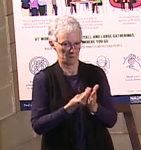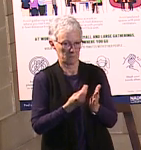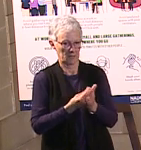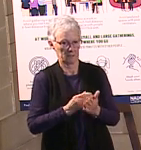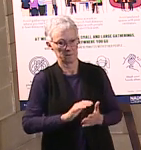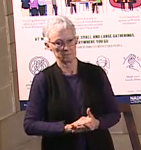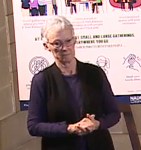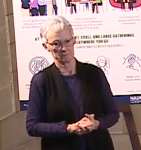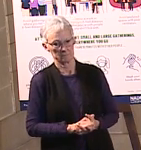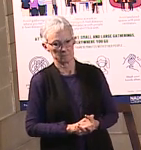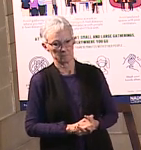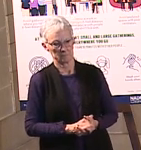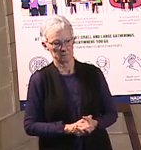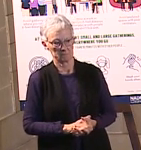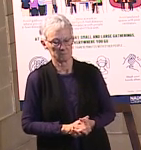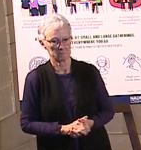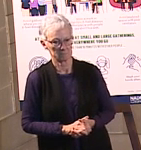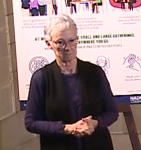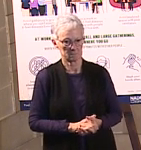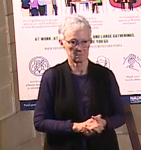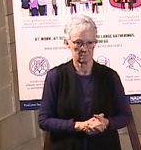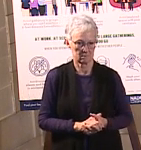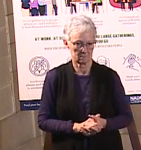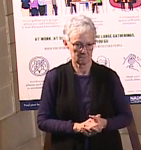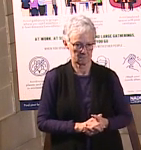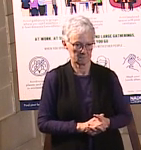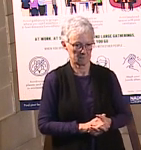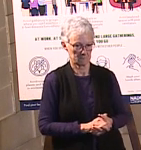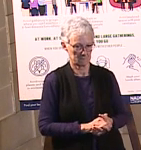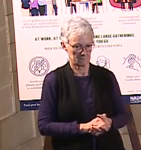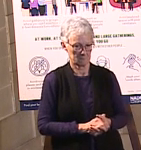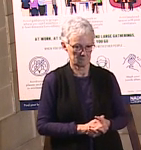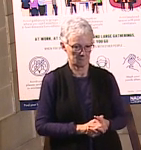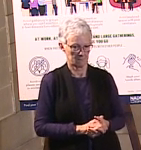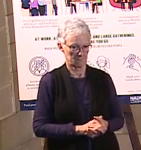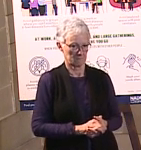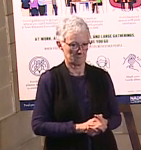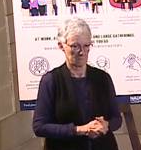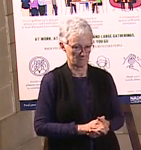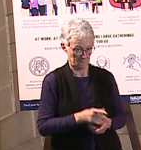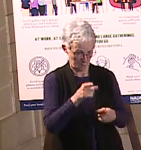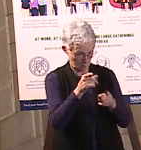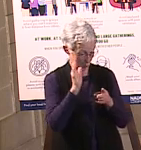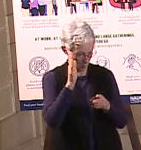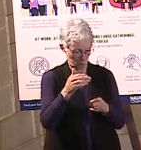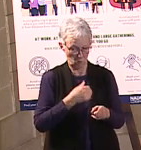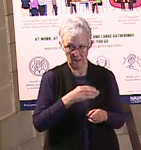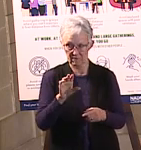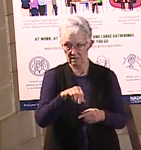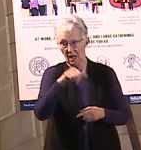of grants or funding being offered to